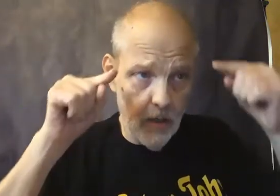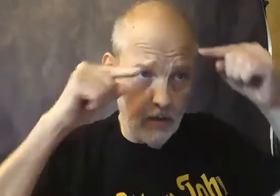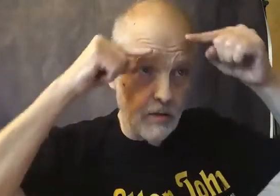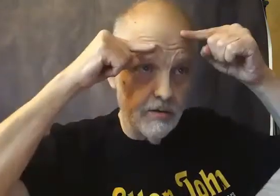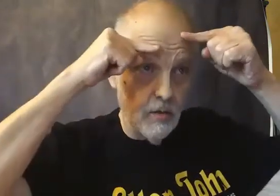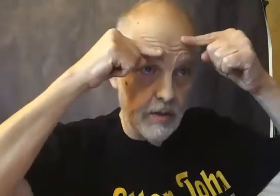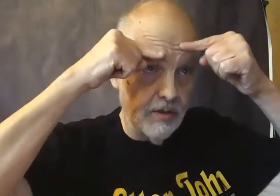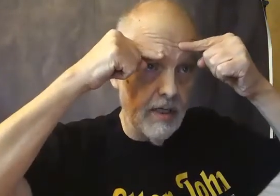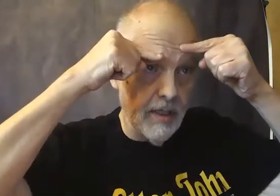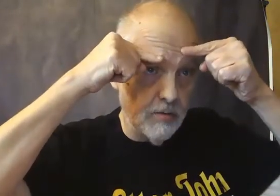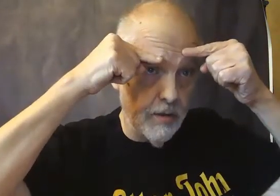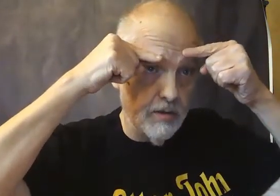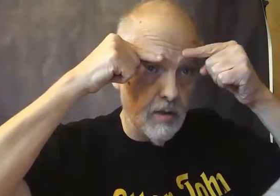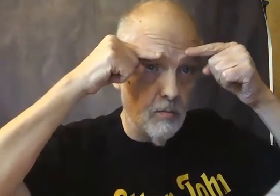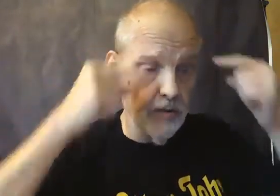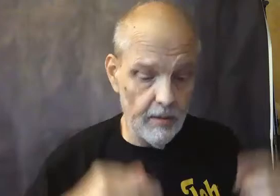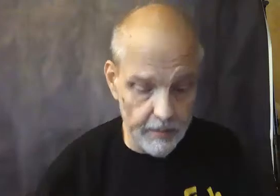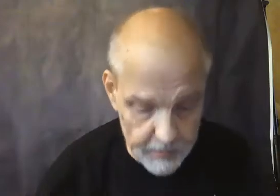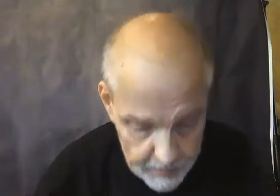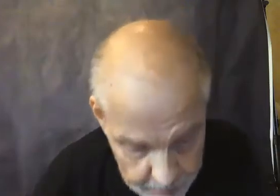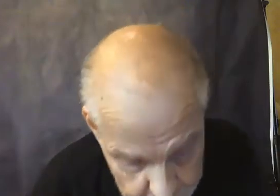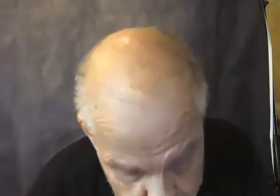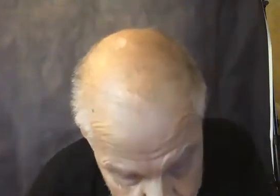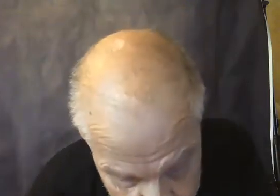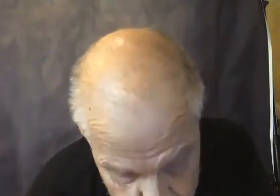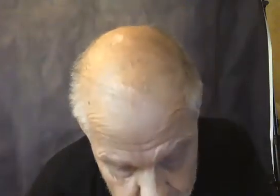Where starts the question, and that's where you start with your eyebrows.